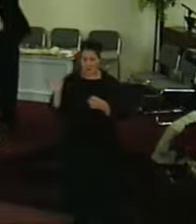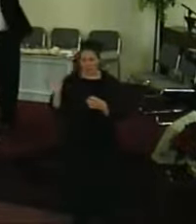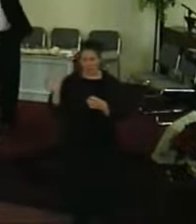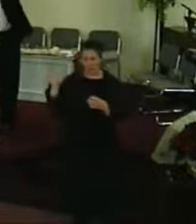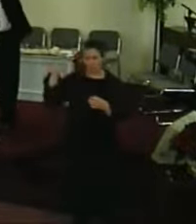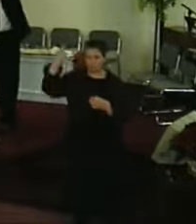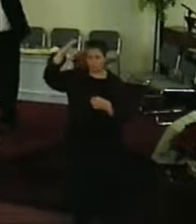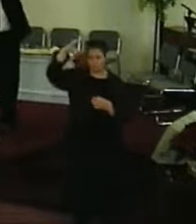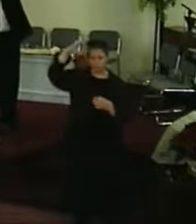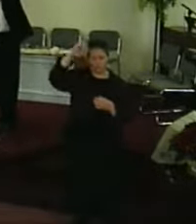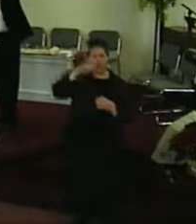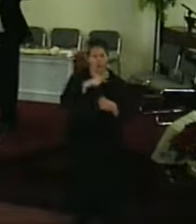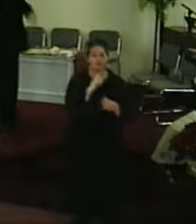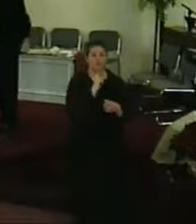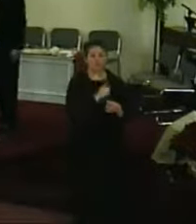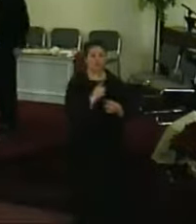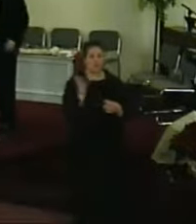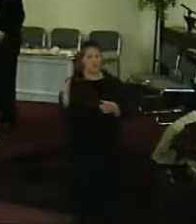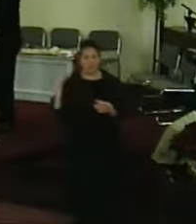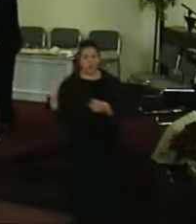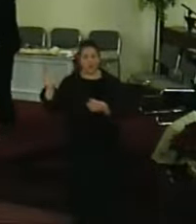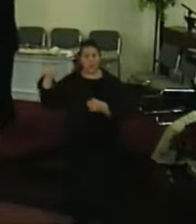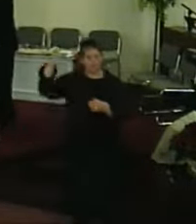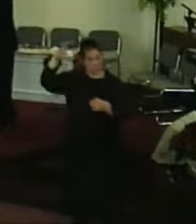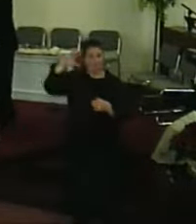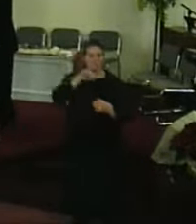many are pretty sure about that?